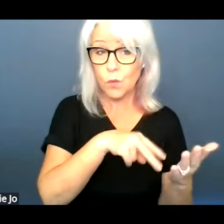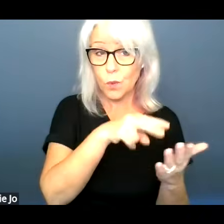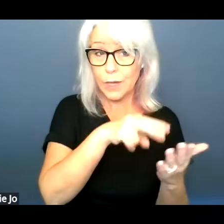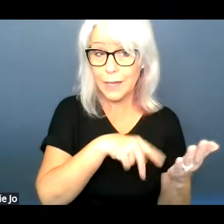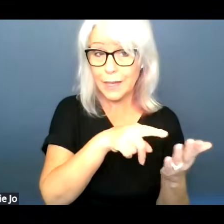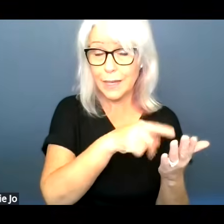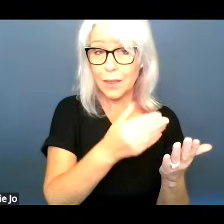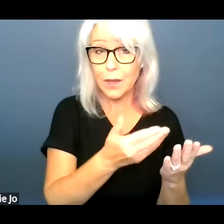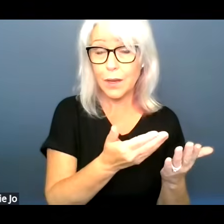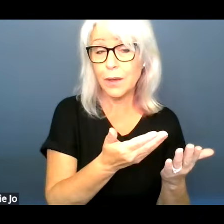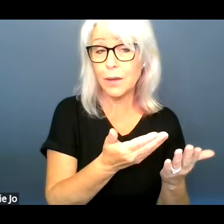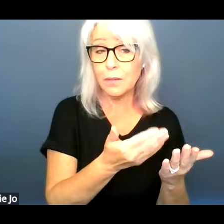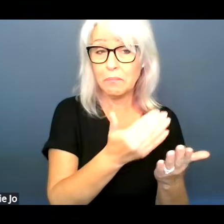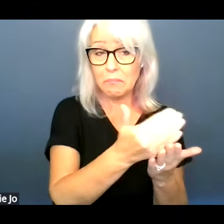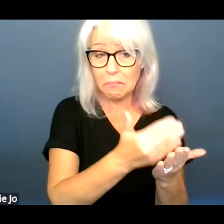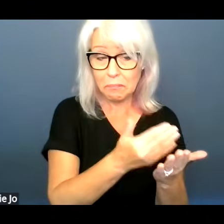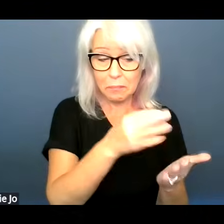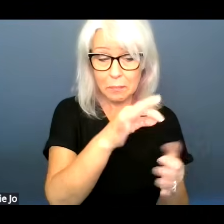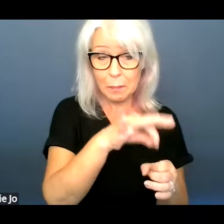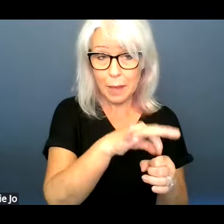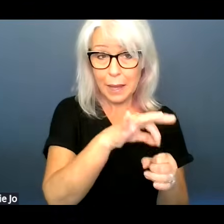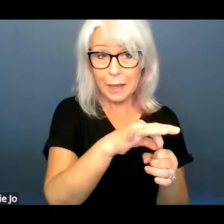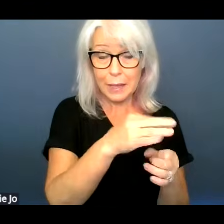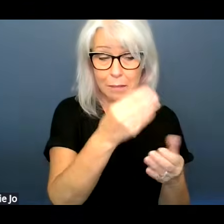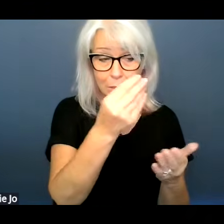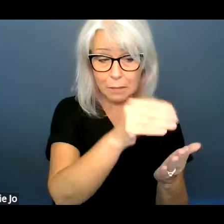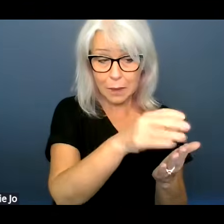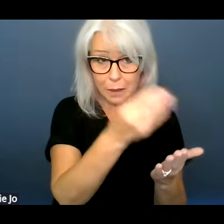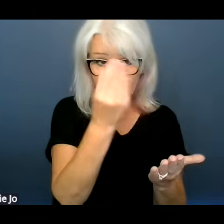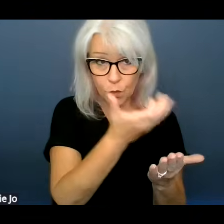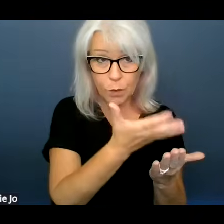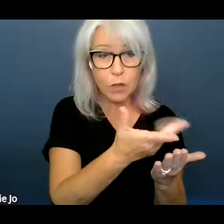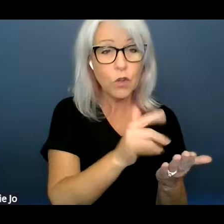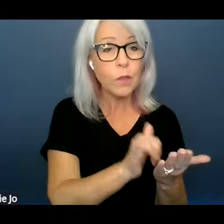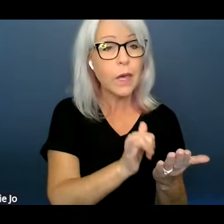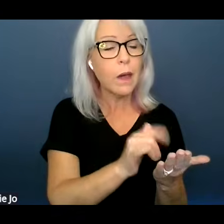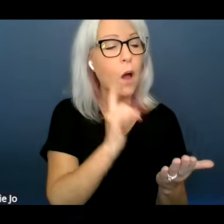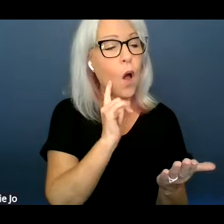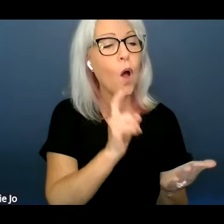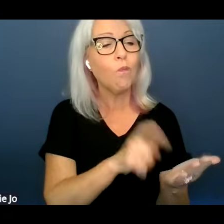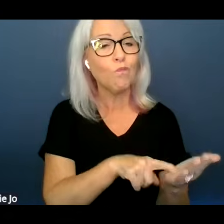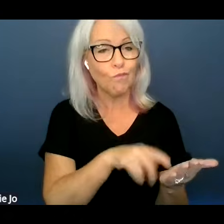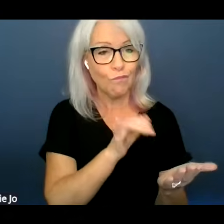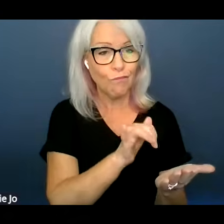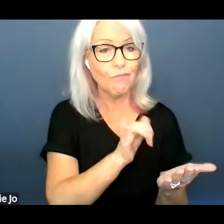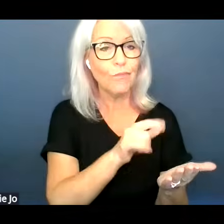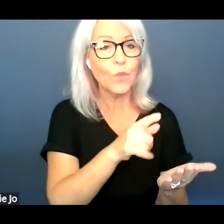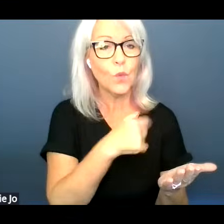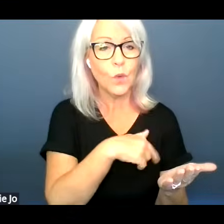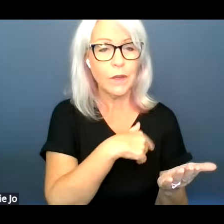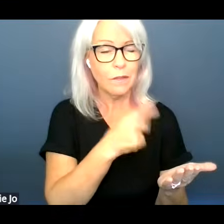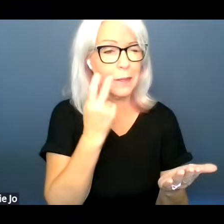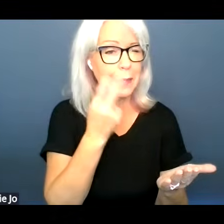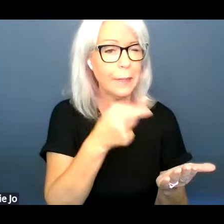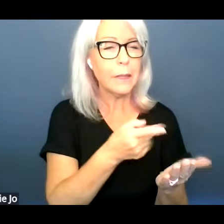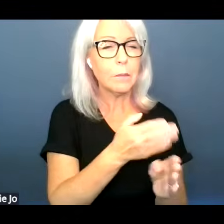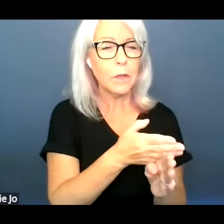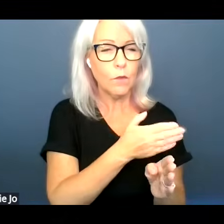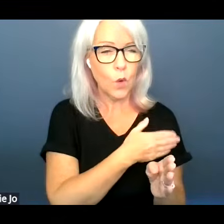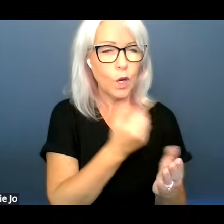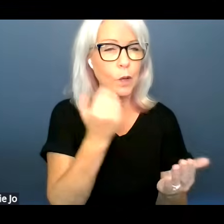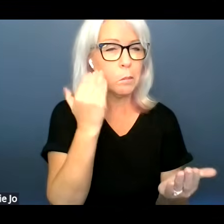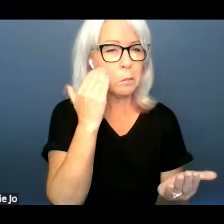ballot language, they recognize that this is something which has been brought before them before.